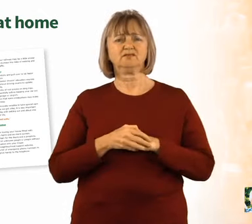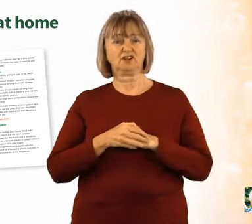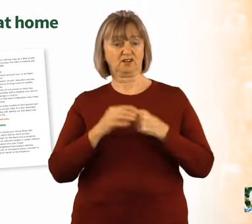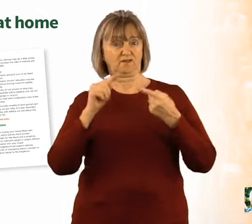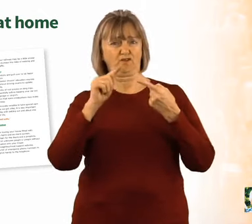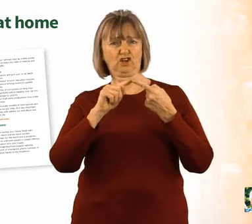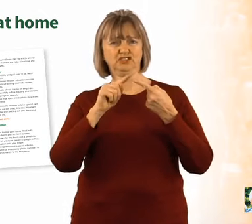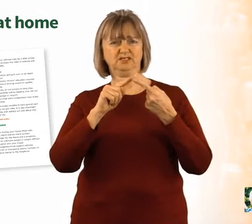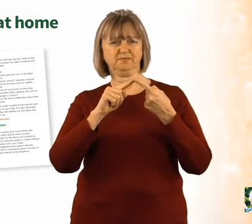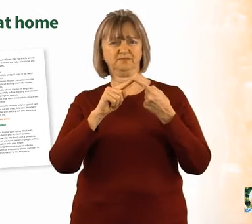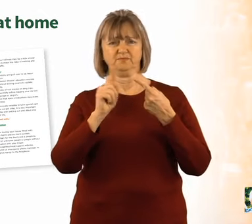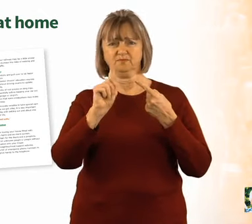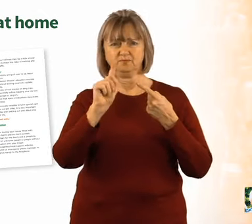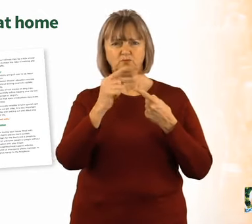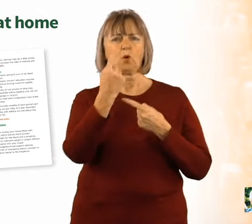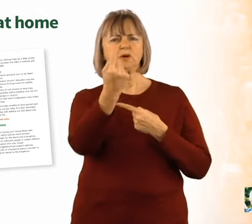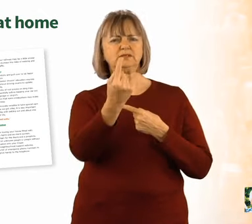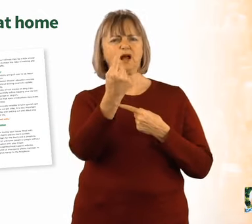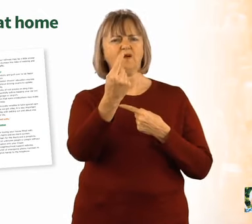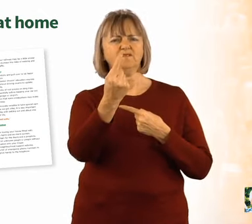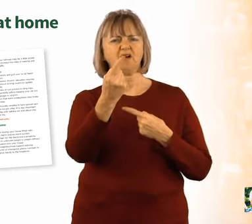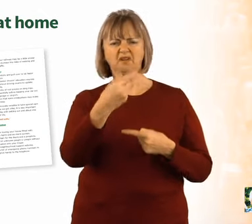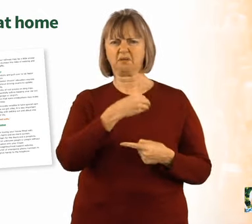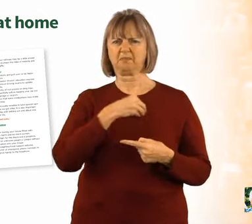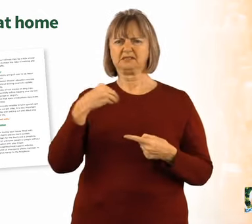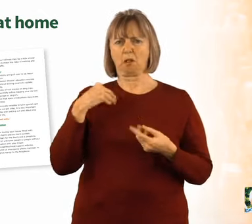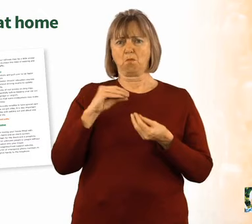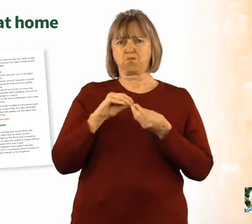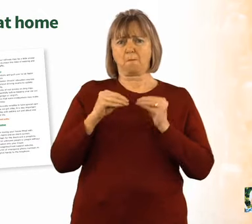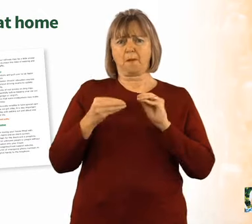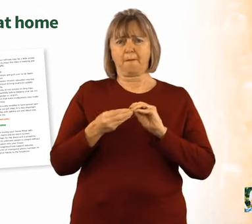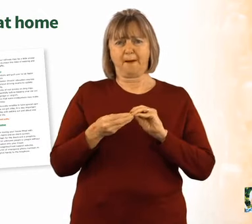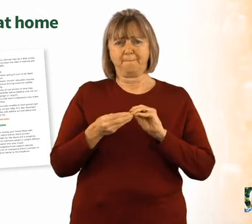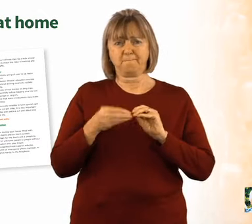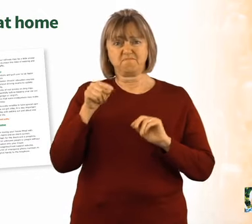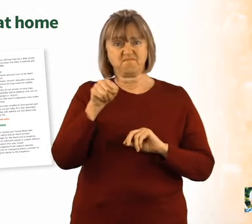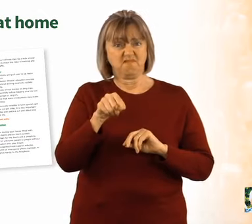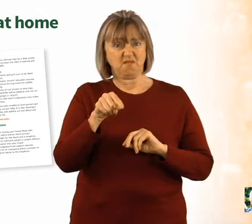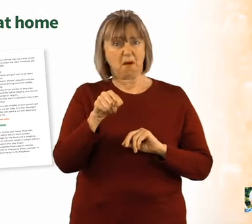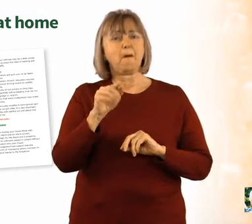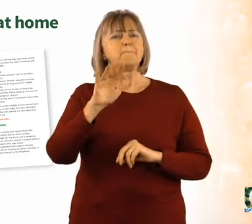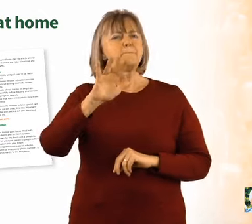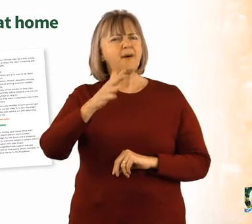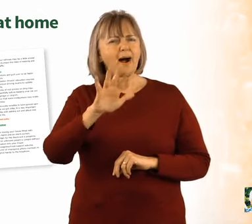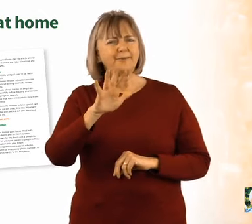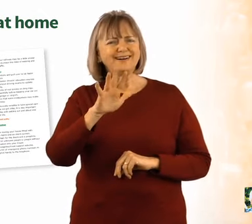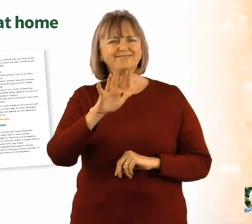Wear an alarm bracelet or necklace if you have a medical condition that may require immediate